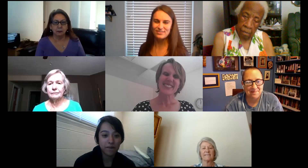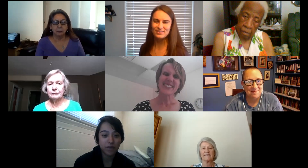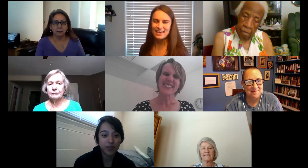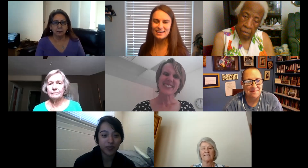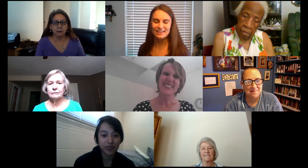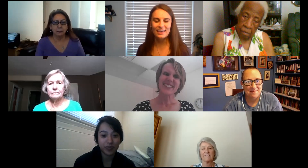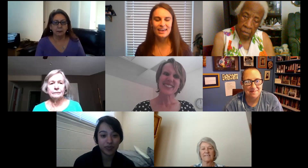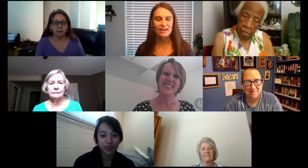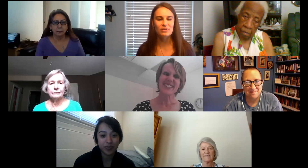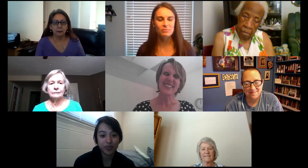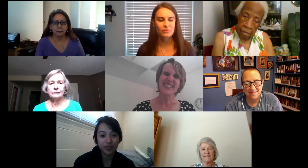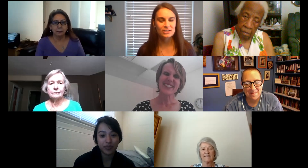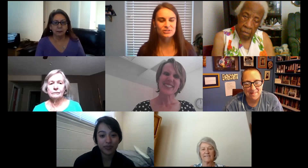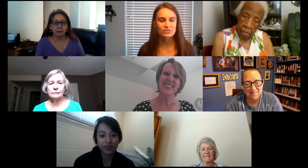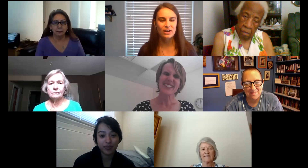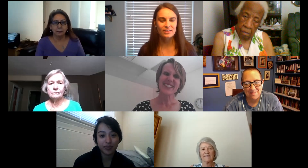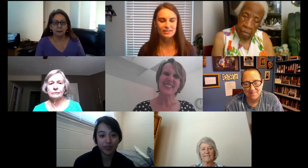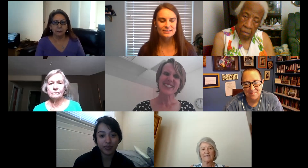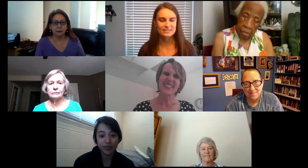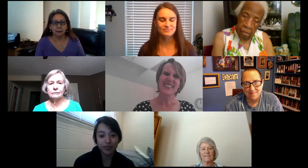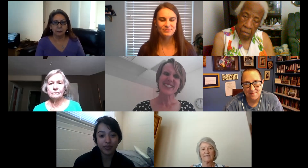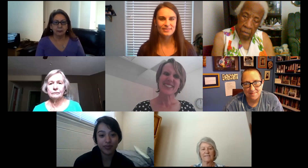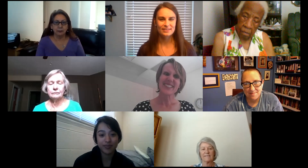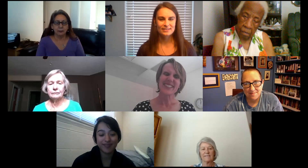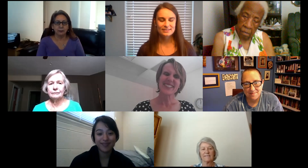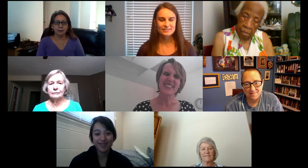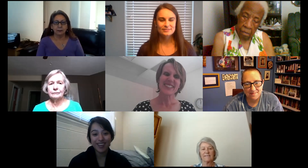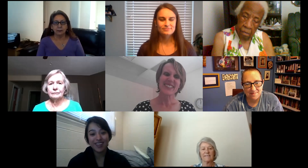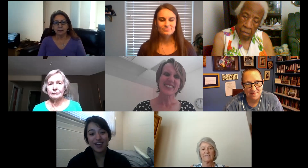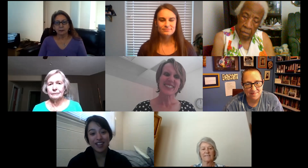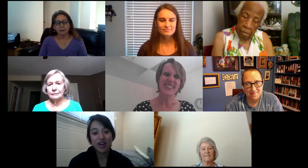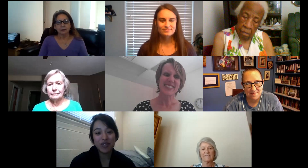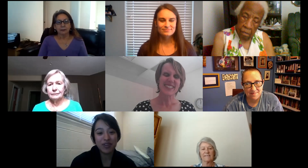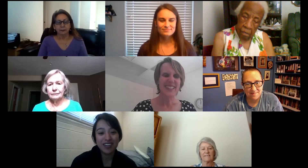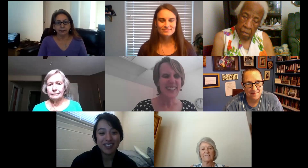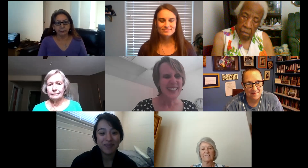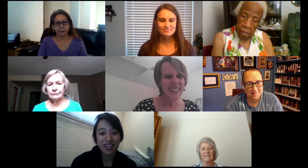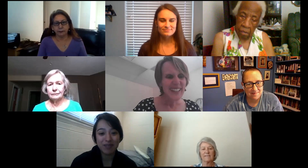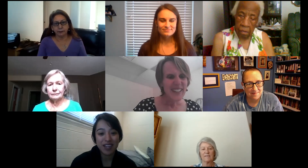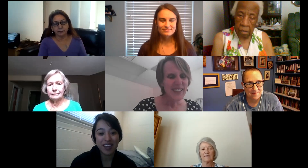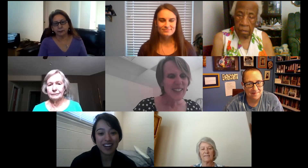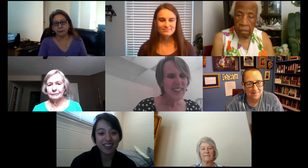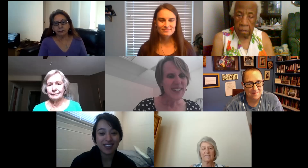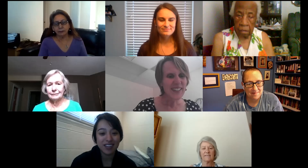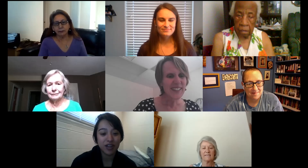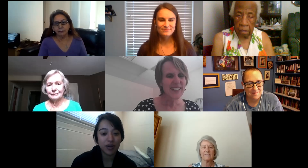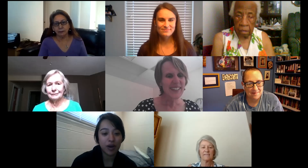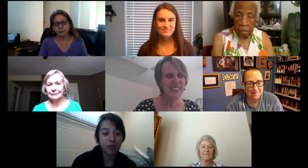coming, Mikhail. And we'll move on to Adalis. Hello, everyone. My name is Adalis. My